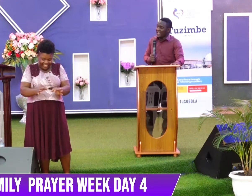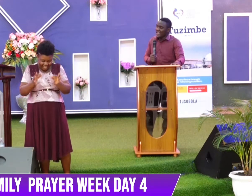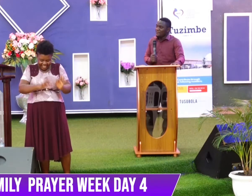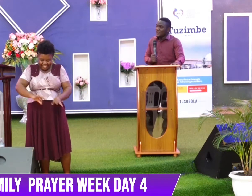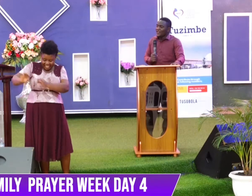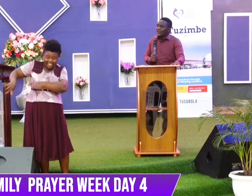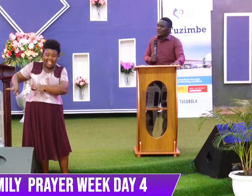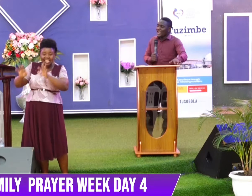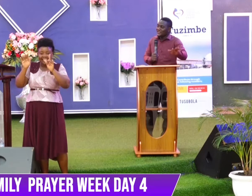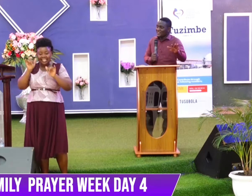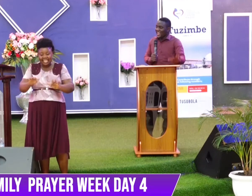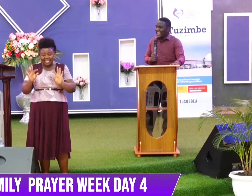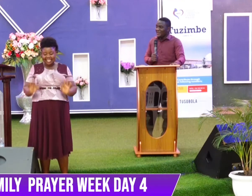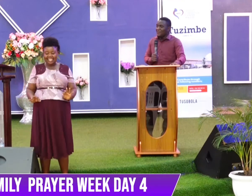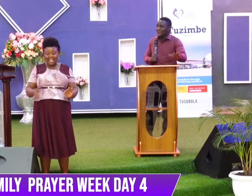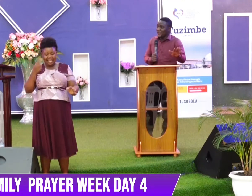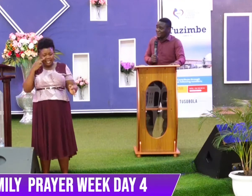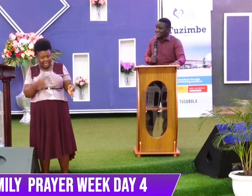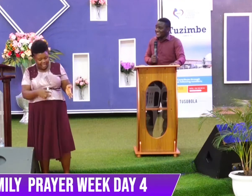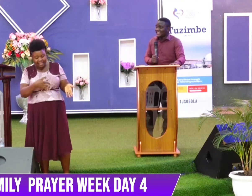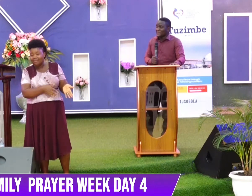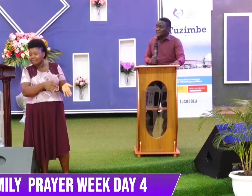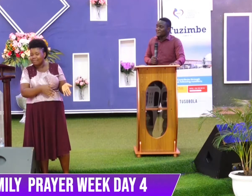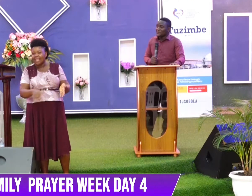an hour. Look at your thigh, be